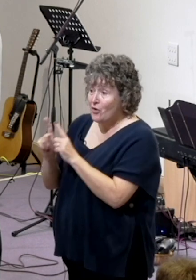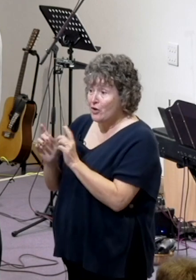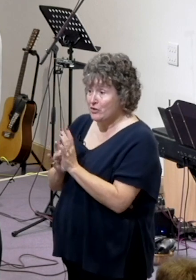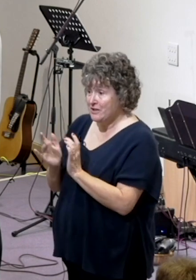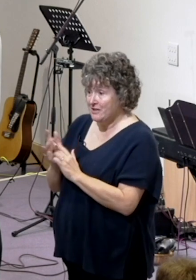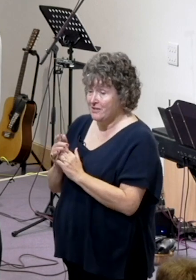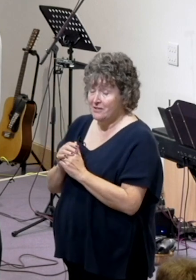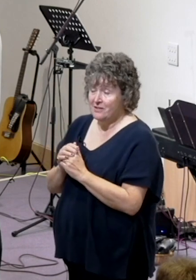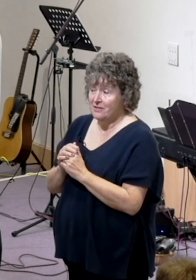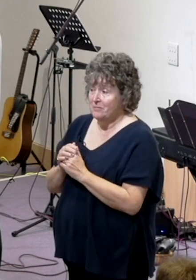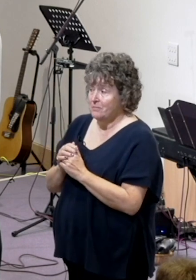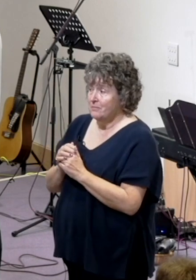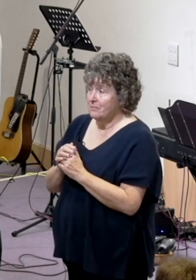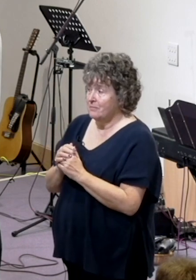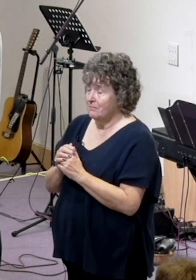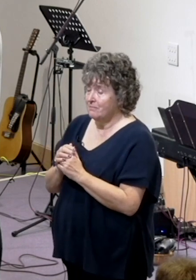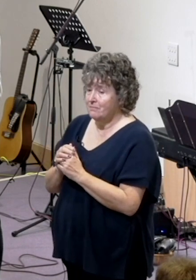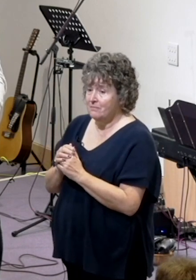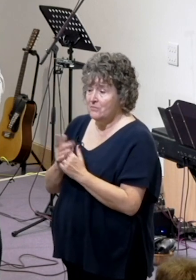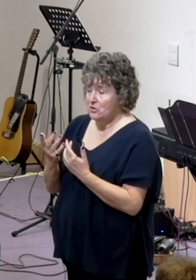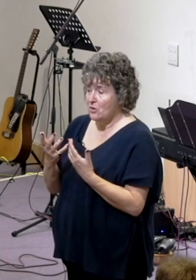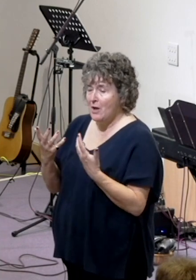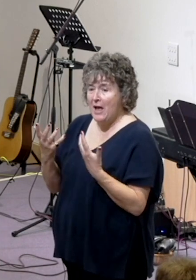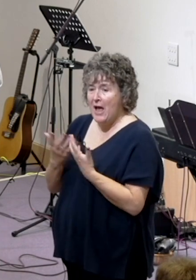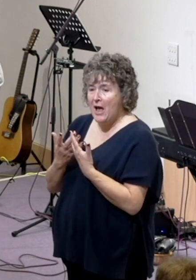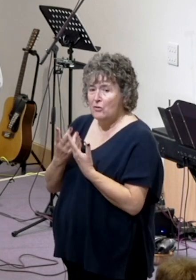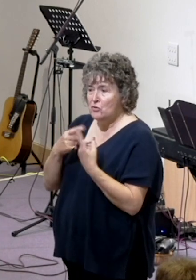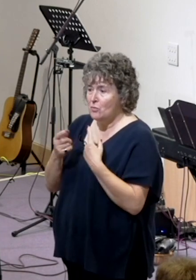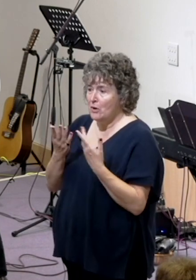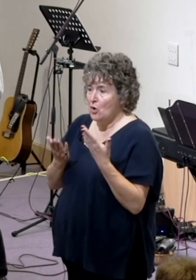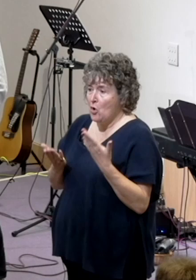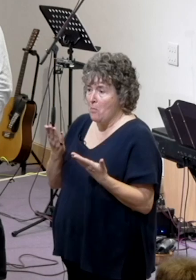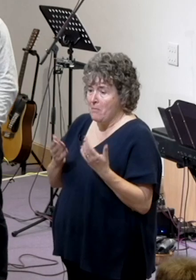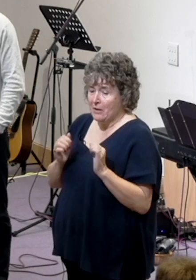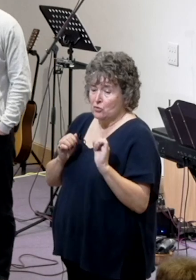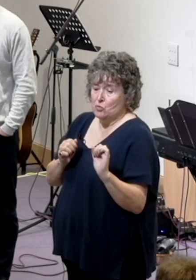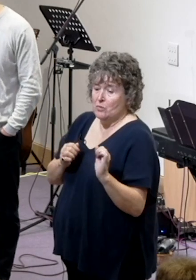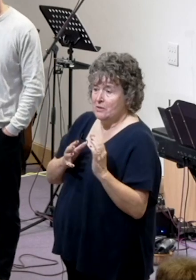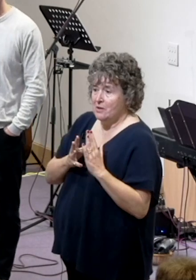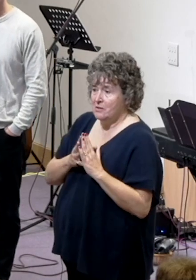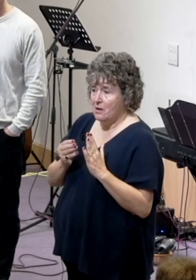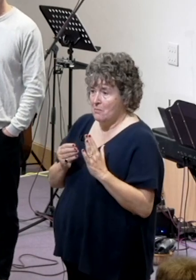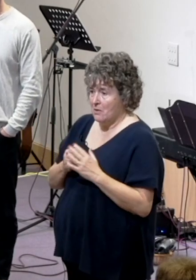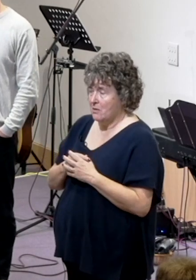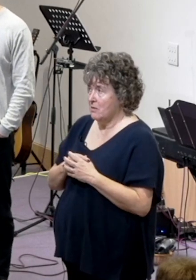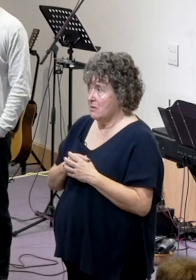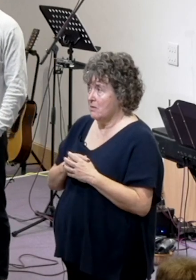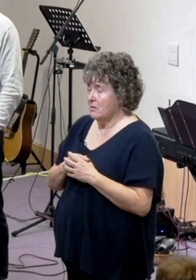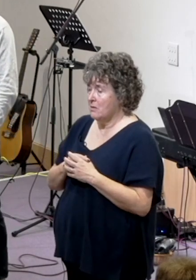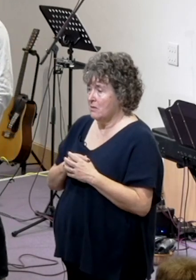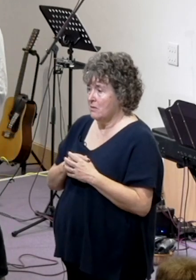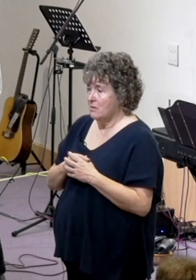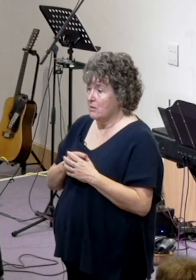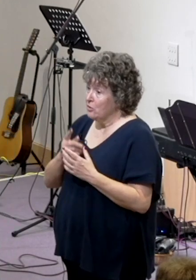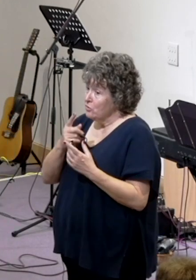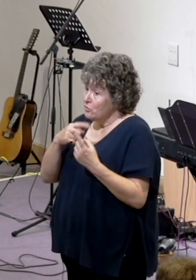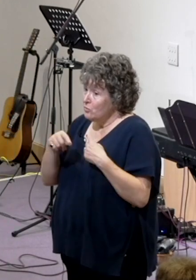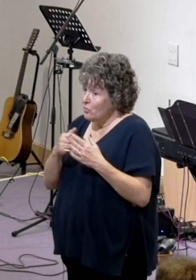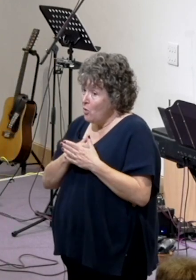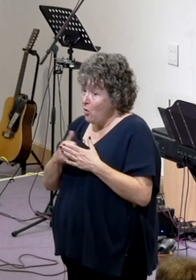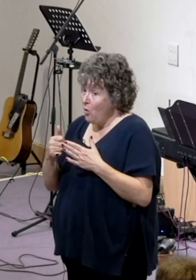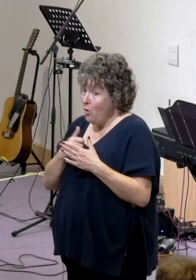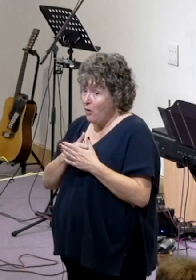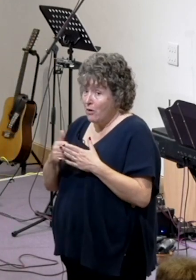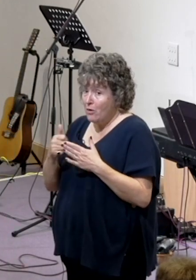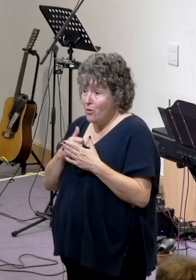him. So how do we compare to Joseph's example? Do we always